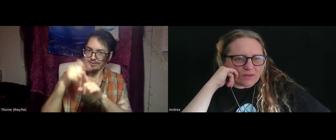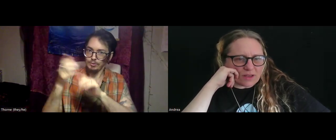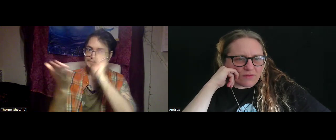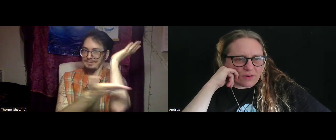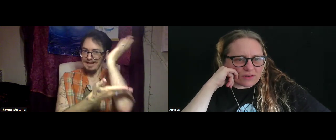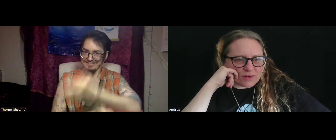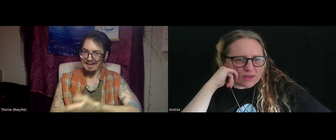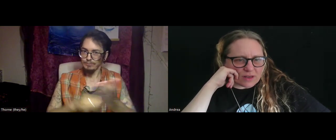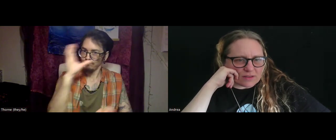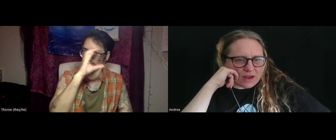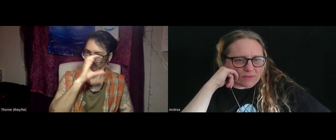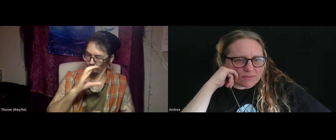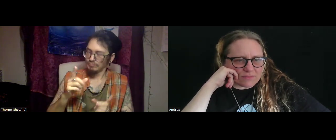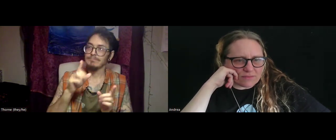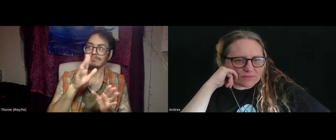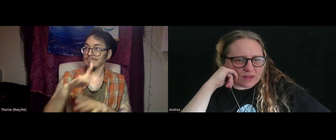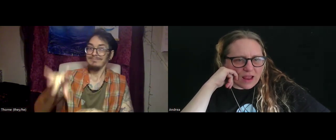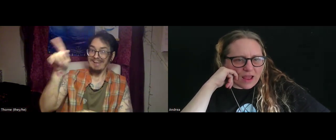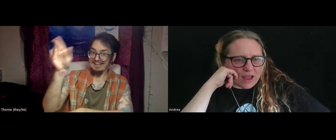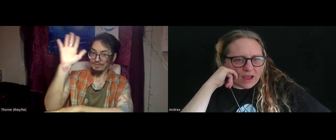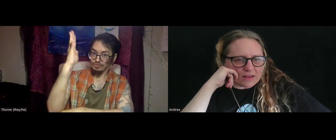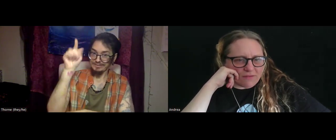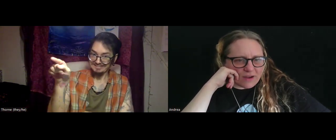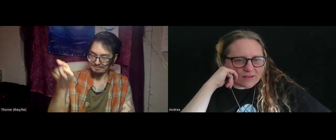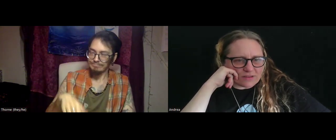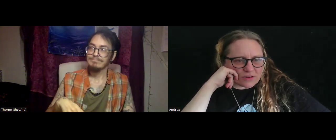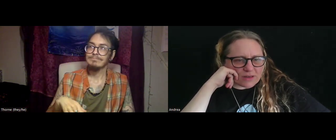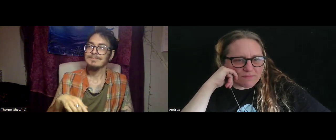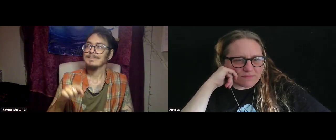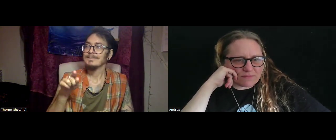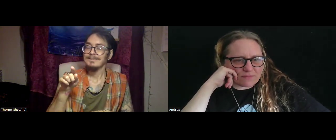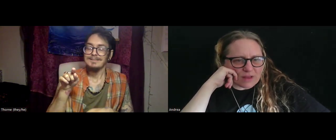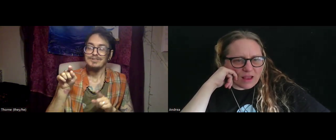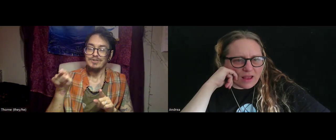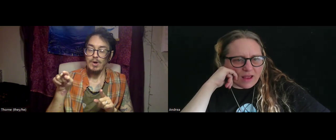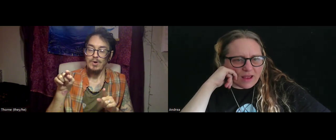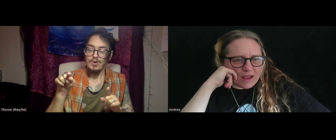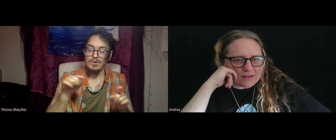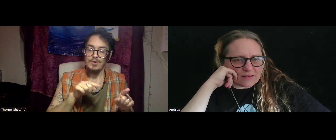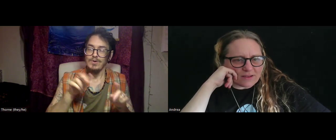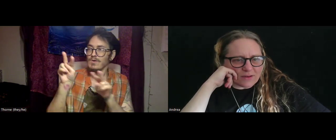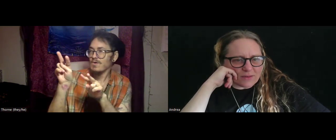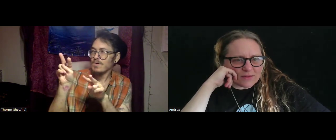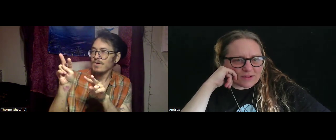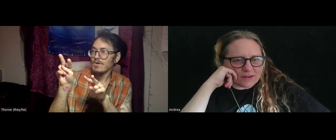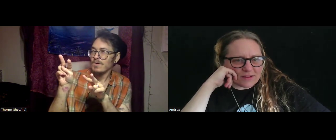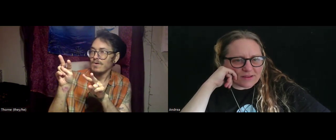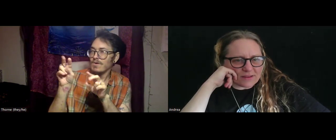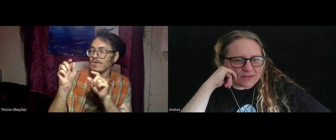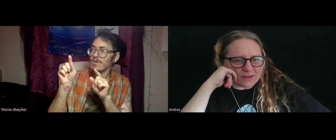looking for a tree to cut down and they find this tree and so they're